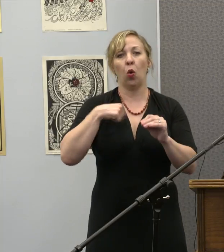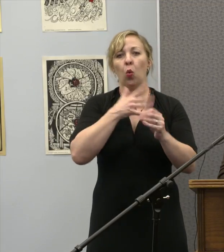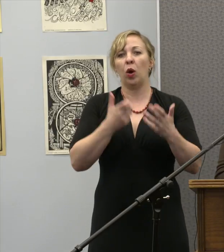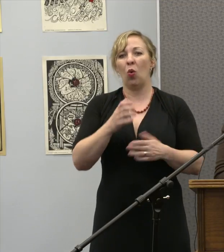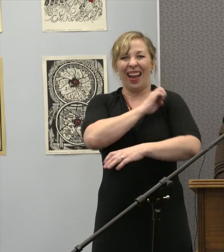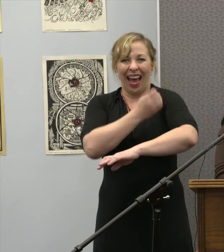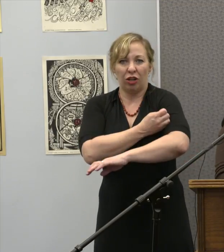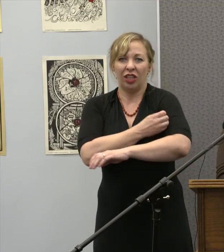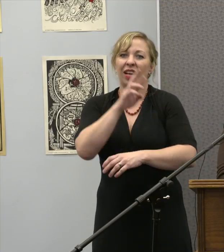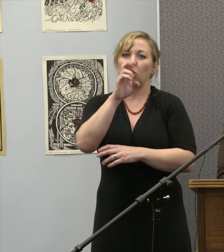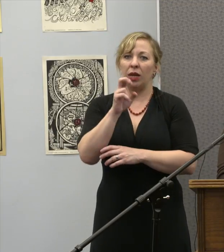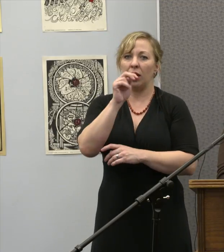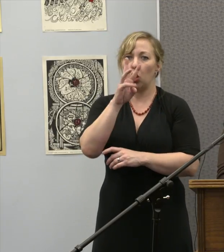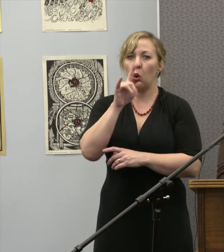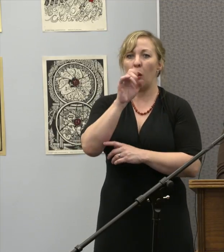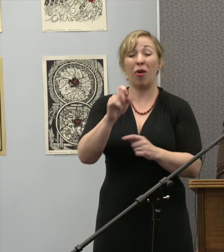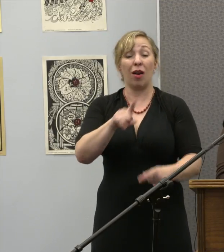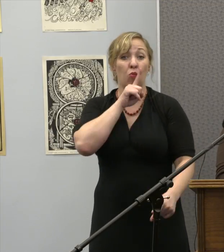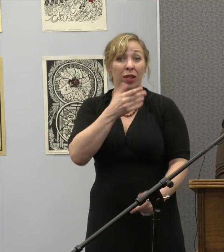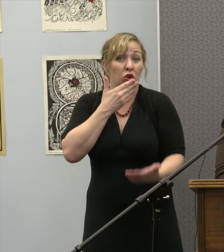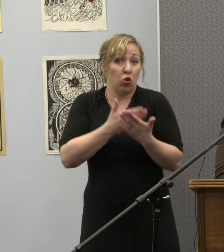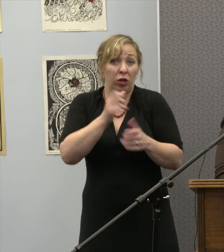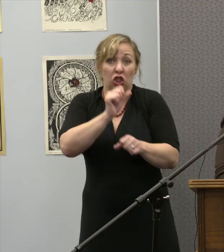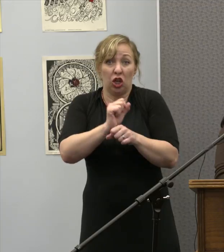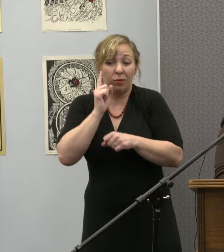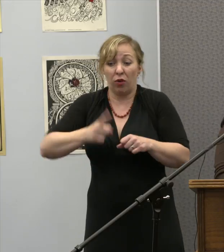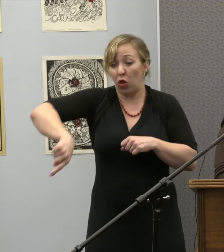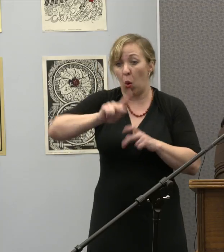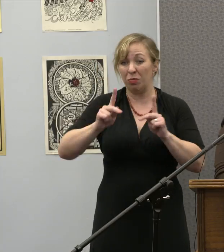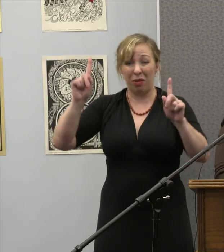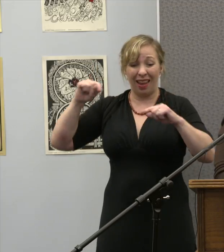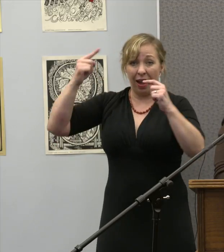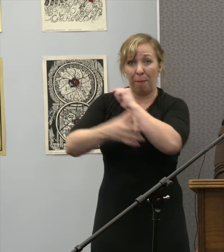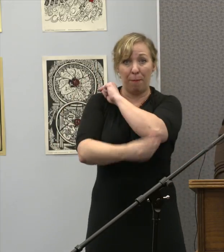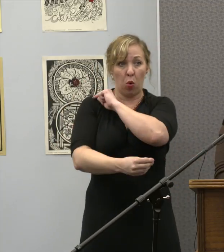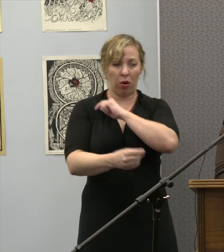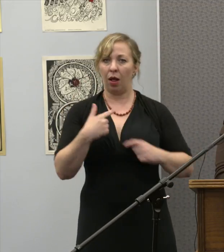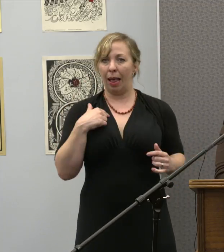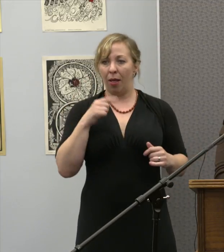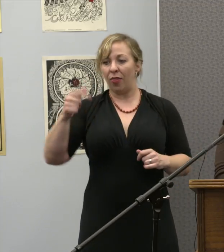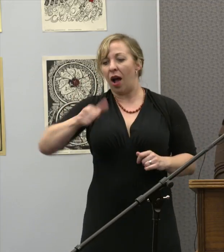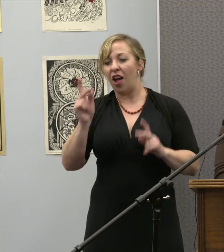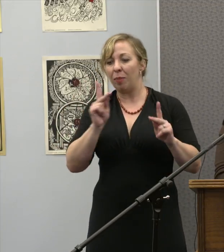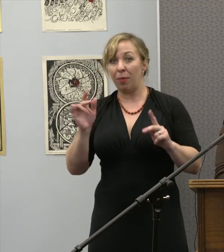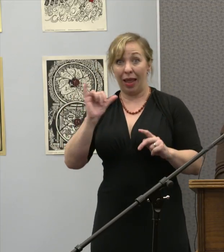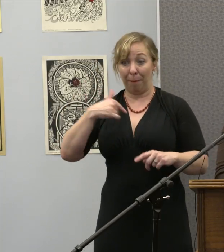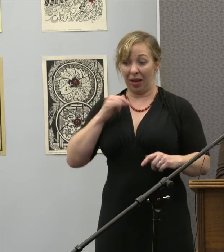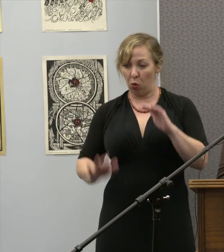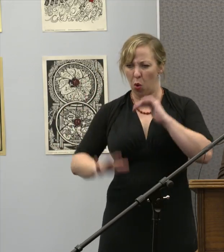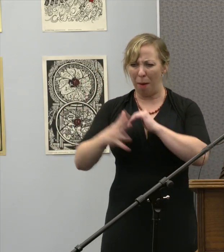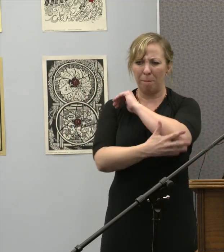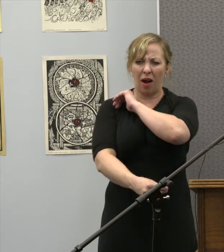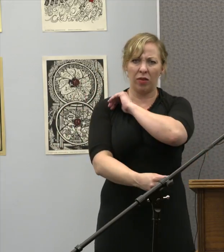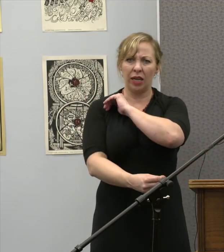communities. Because for those of us like me who were born in poverty and are part of the climate movement, the struggle is not just to save the planet.